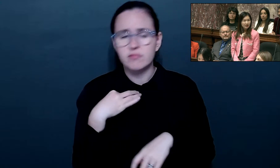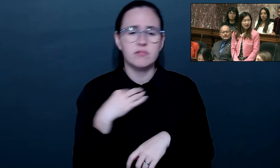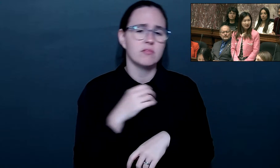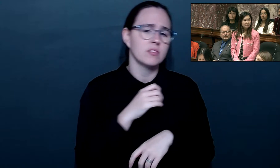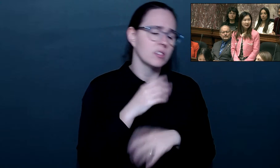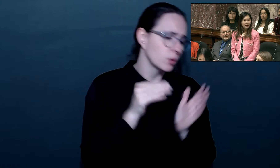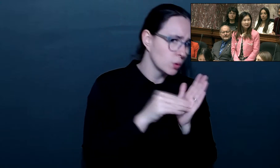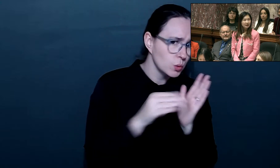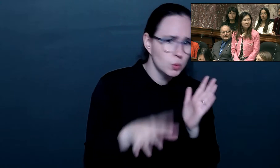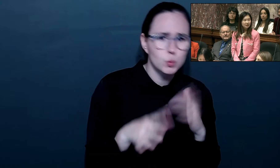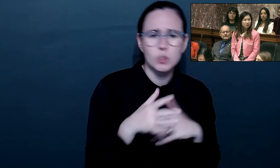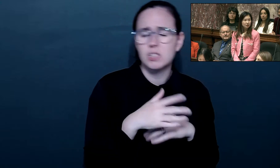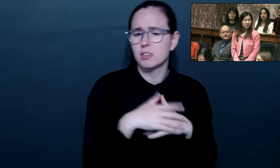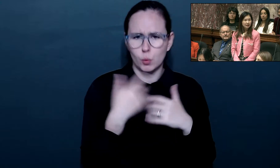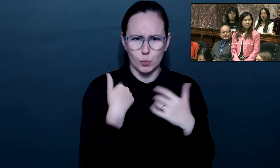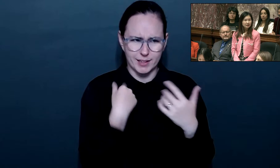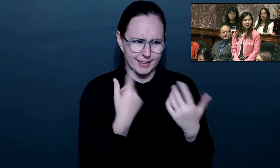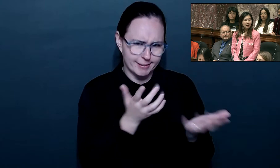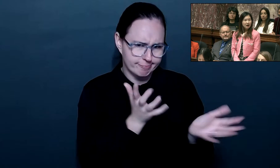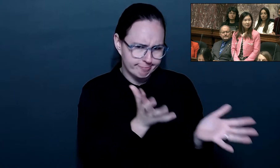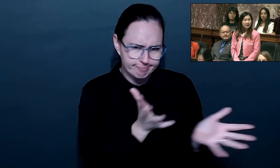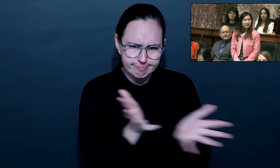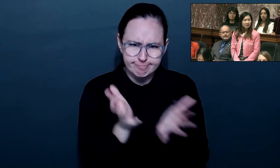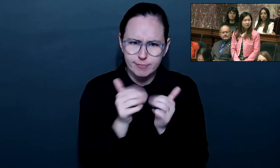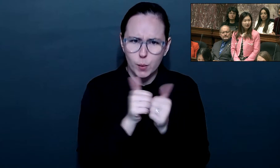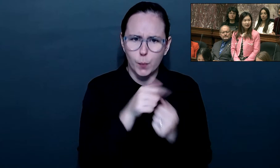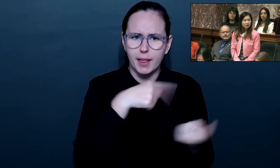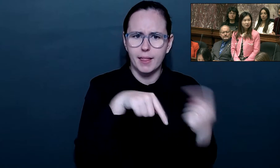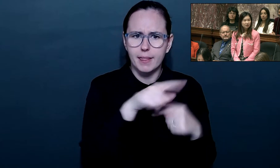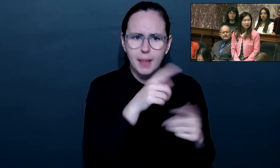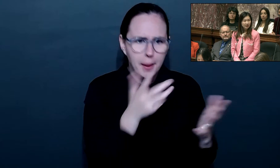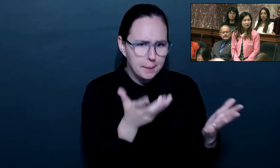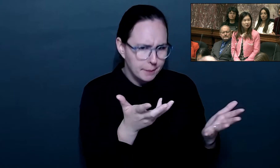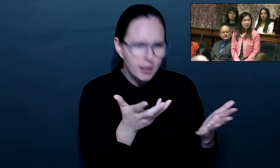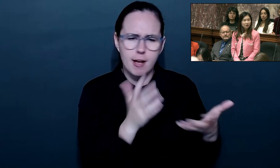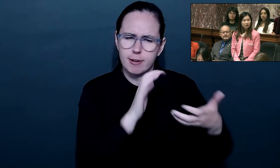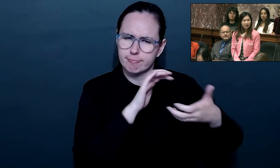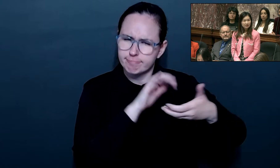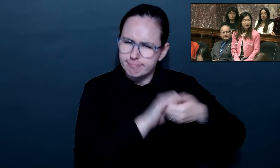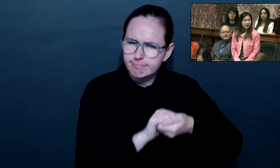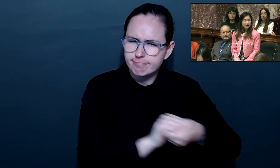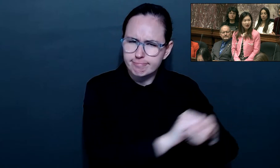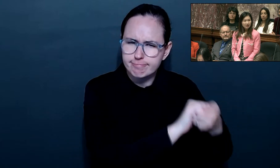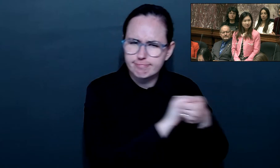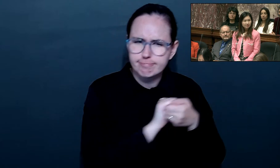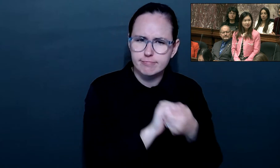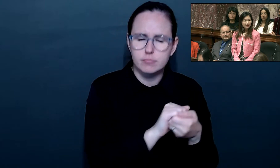them hand in hand and making sure that any financial challenges are not